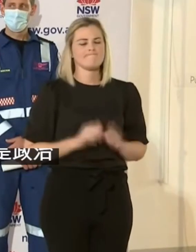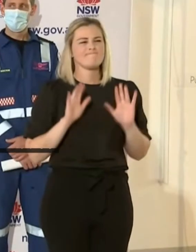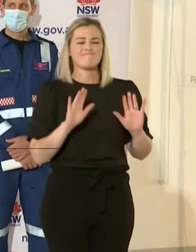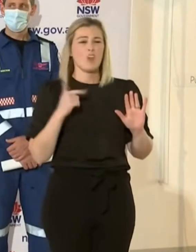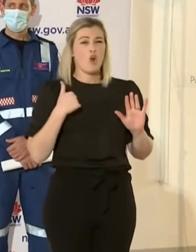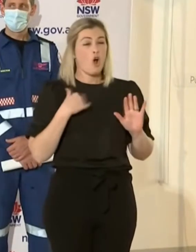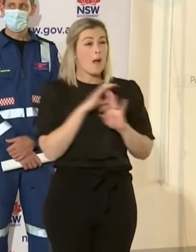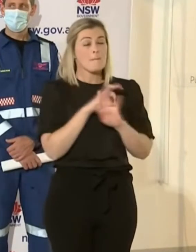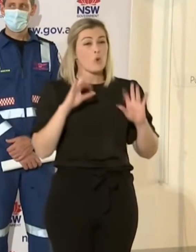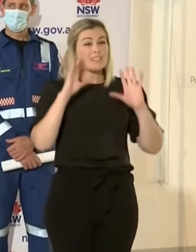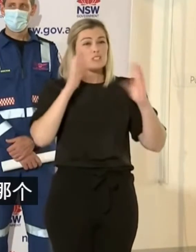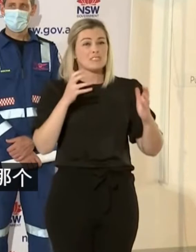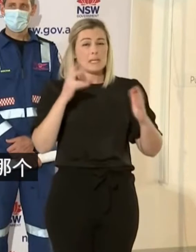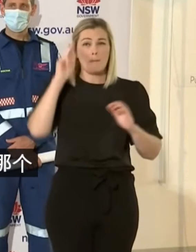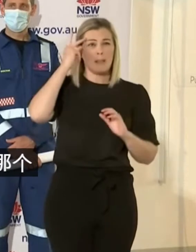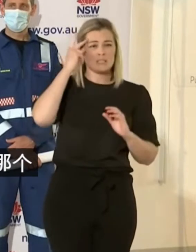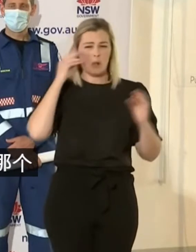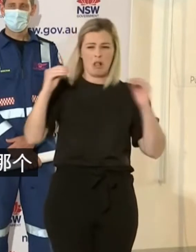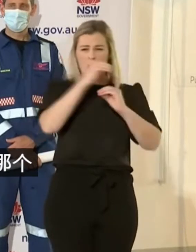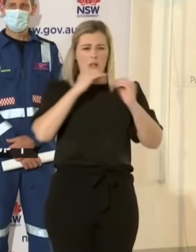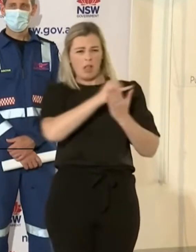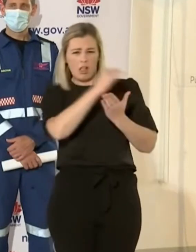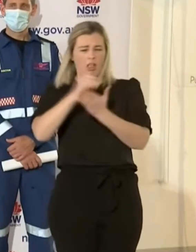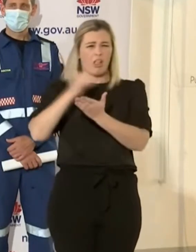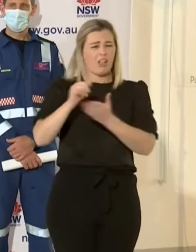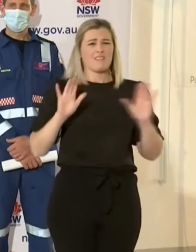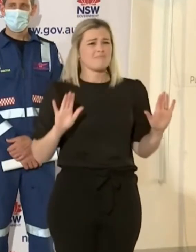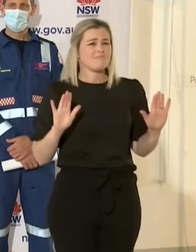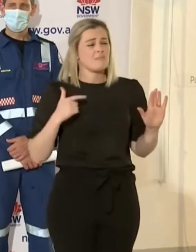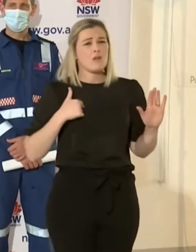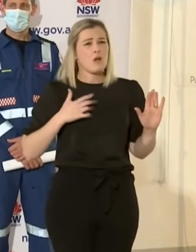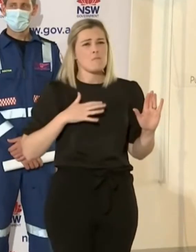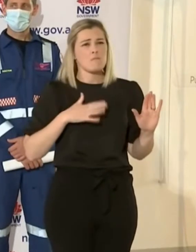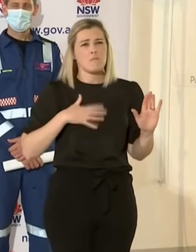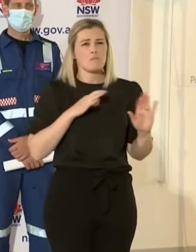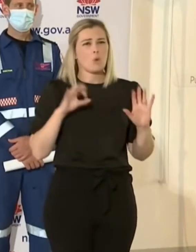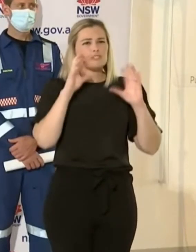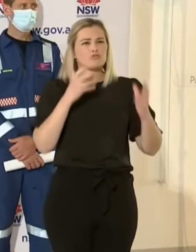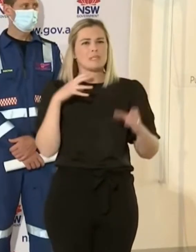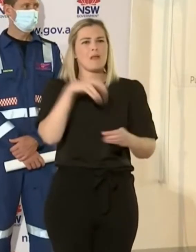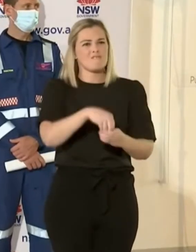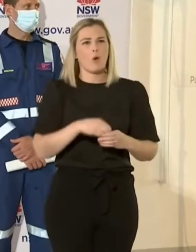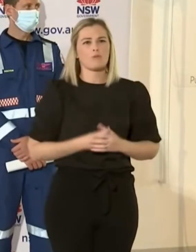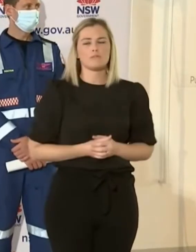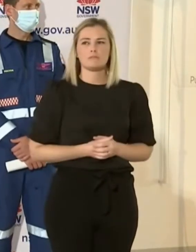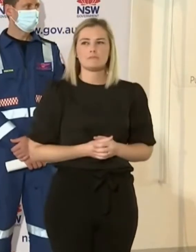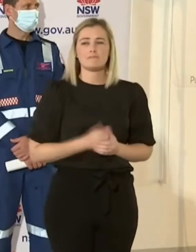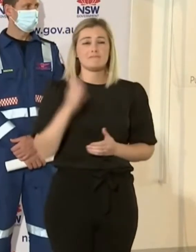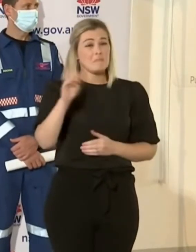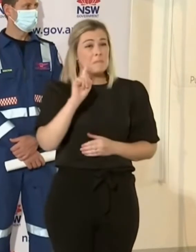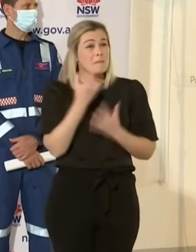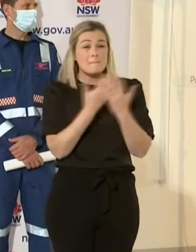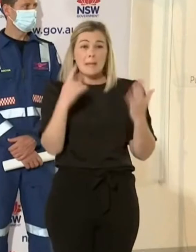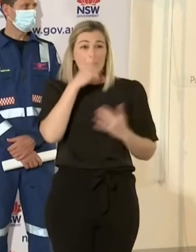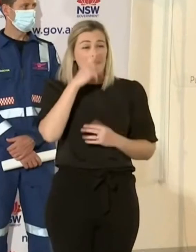interested in that. And mayors can have their views, but that particular person... The Parliament's not sitting, and, you know, people want answers, and they tune in at 11